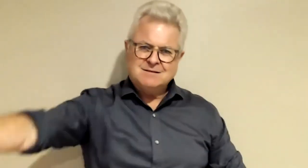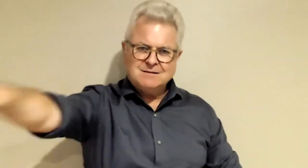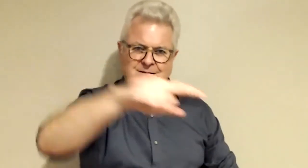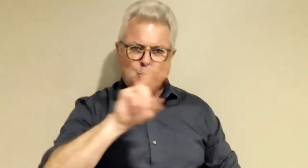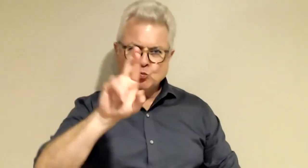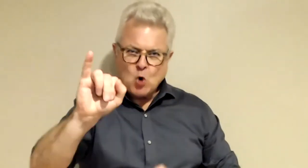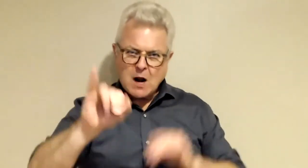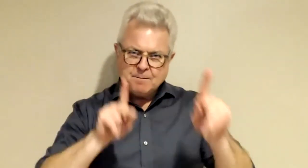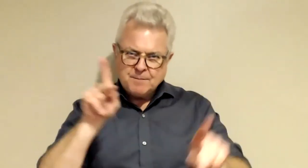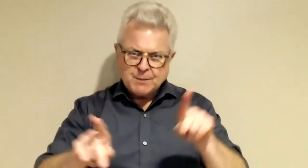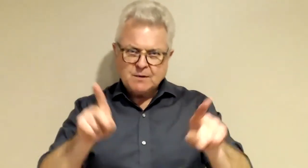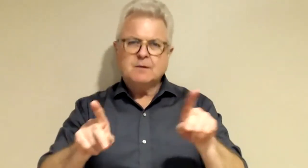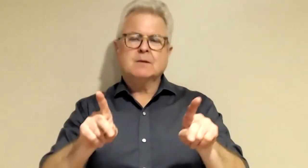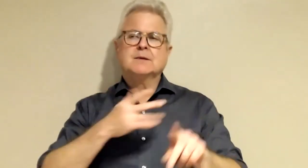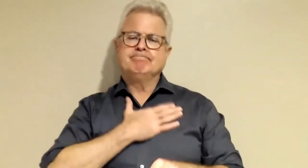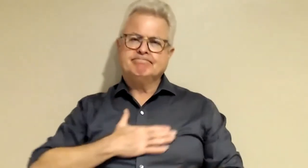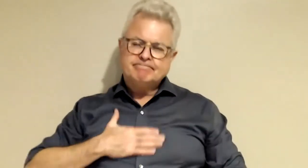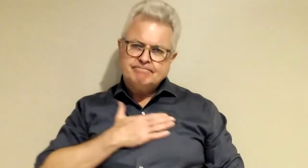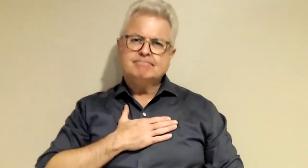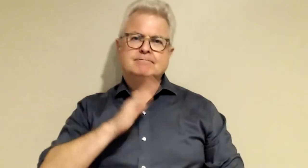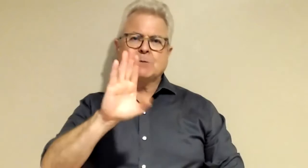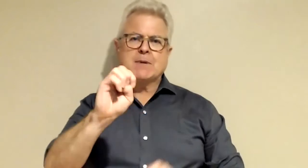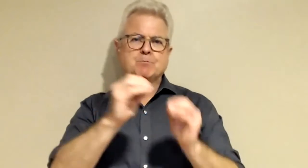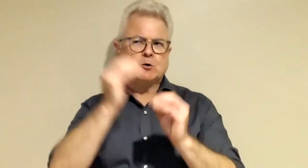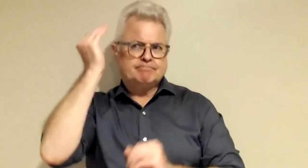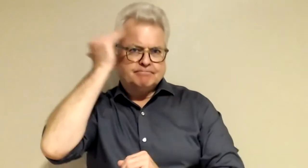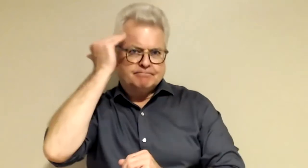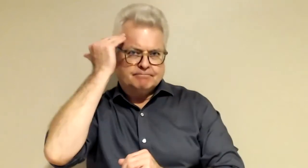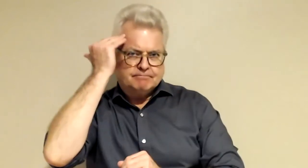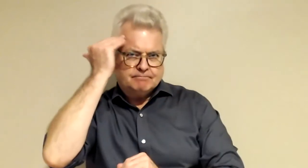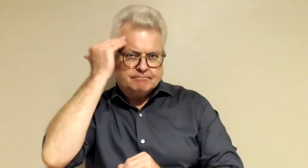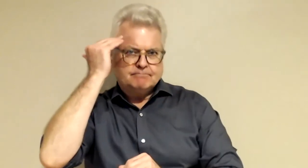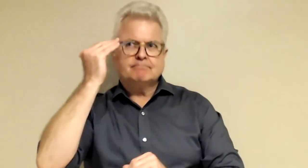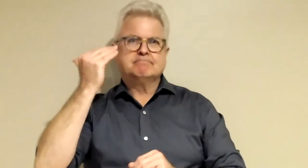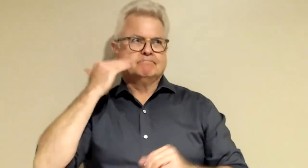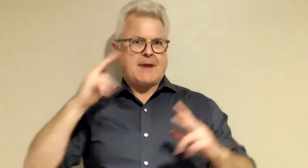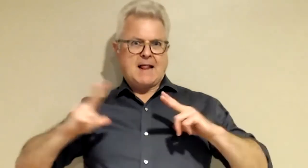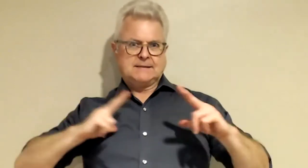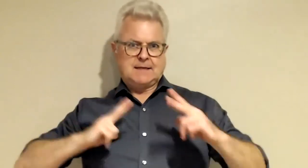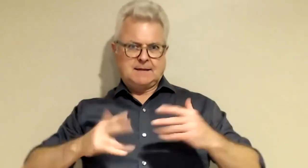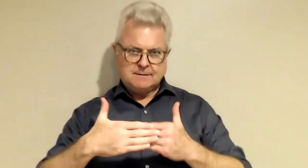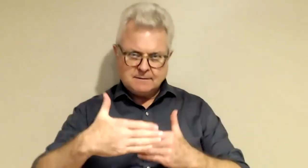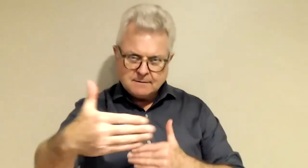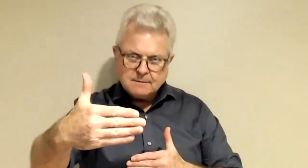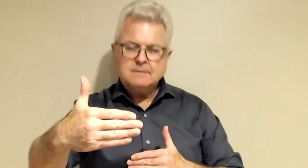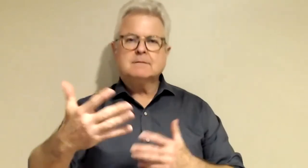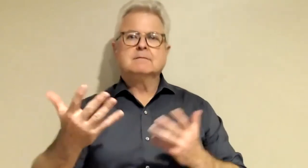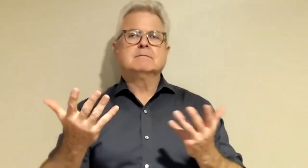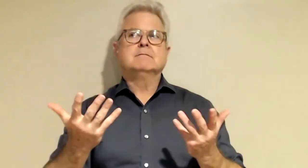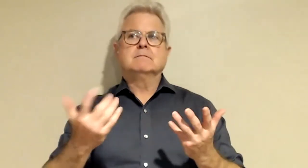So I'm asking all of you, Rhode Islanders, please, please be more mindful. We know that the